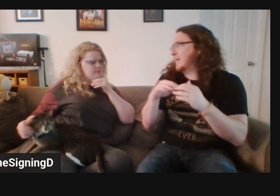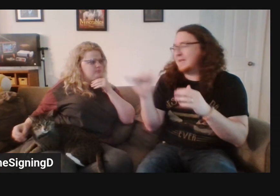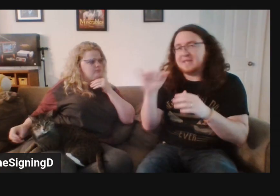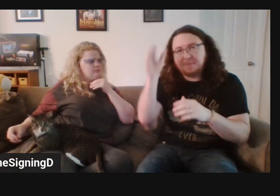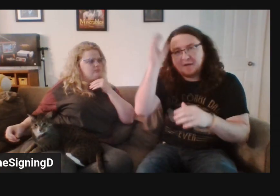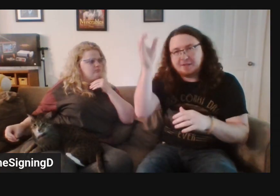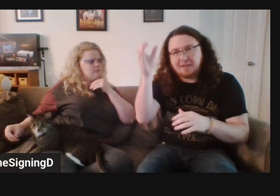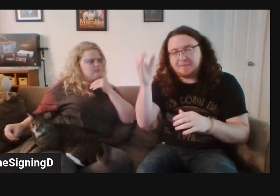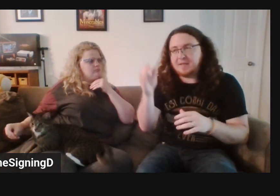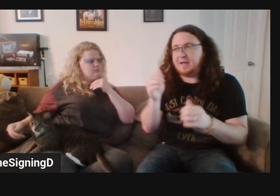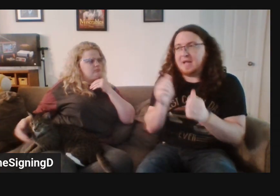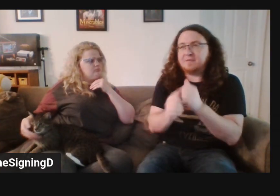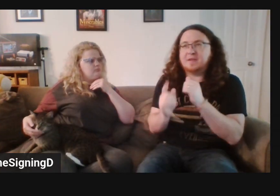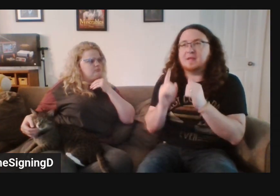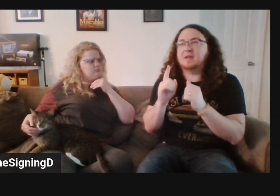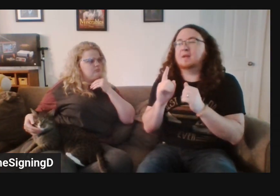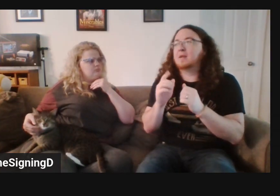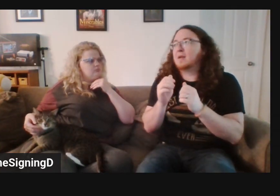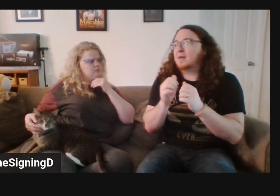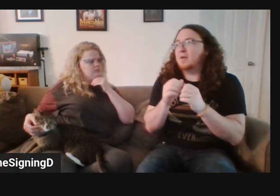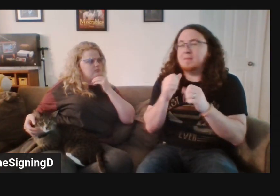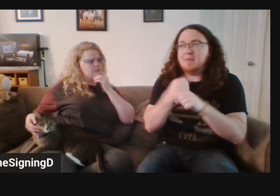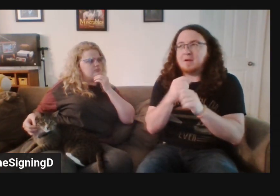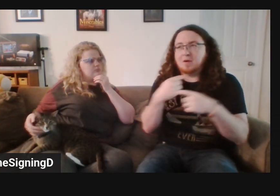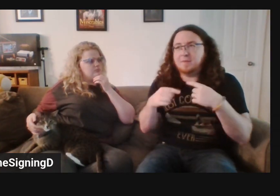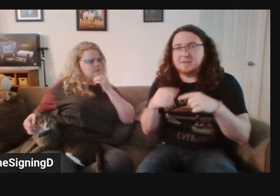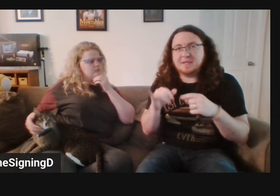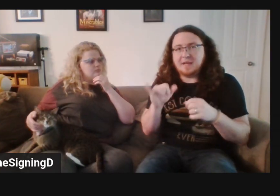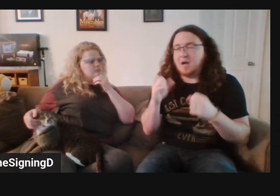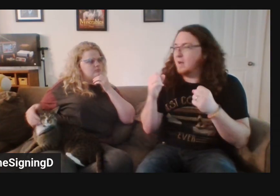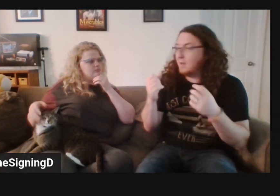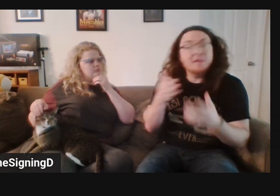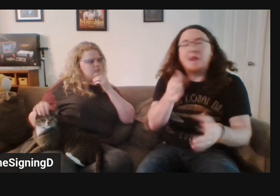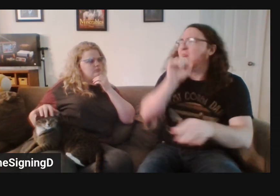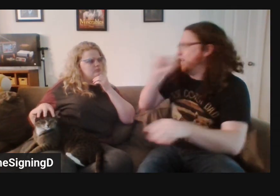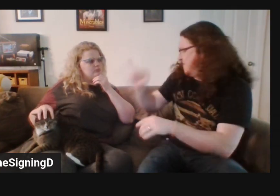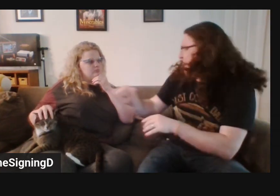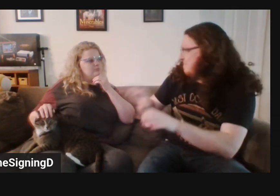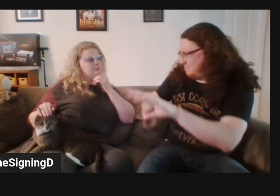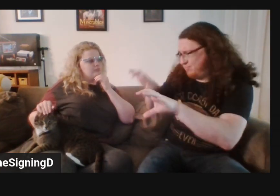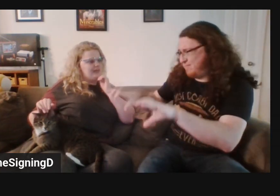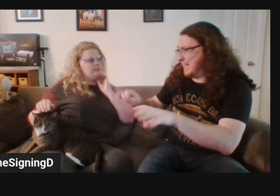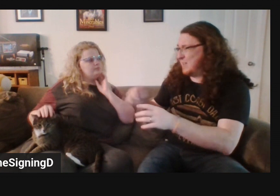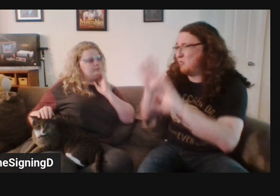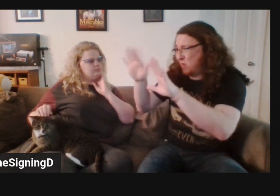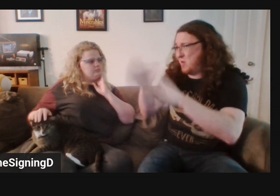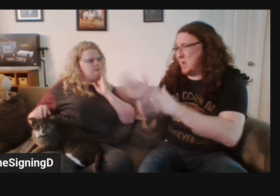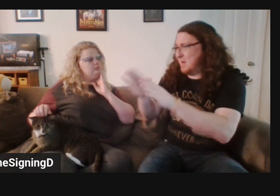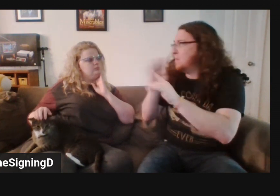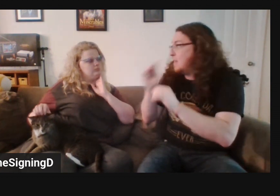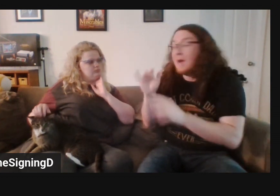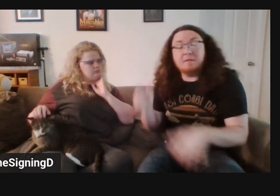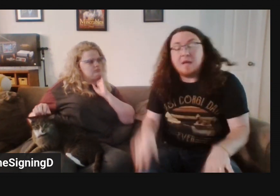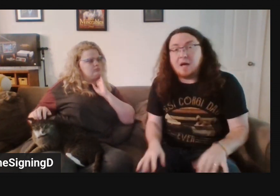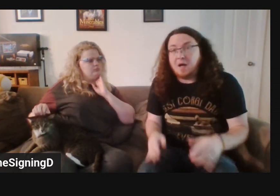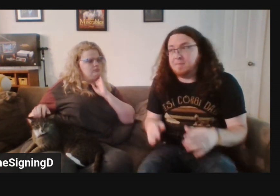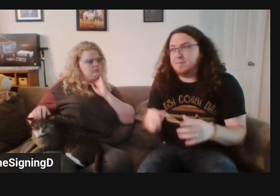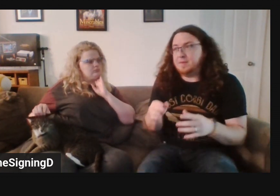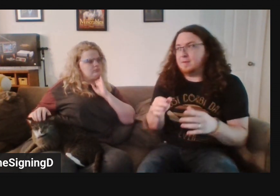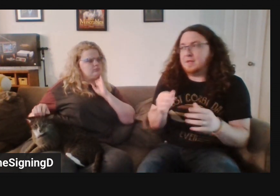And it's kind of the same concept. Everything you can. I love that, by the way. That is Yeah. a great way to put that.